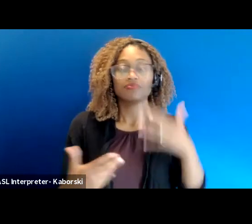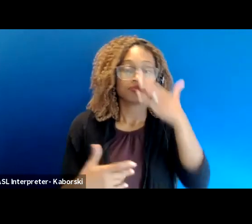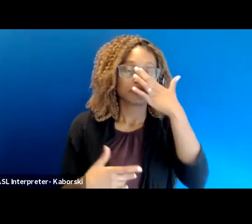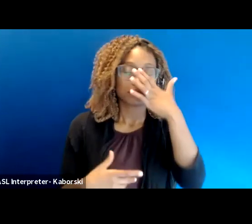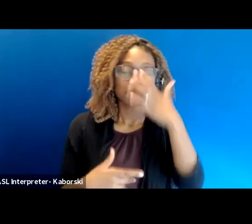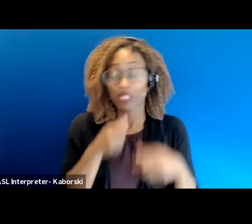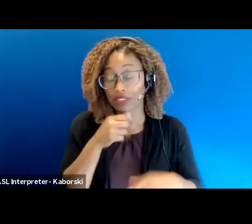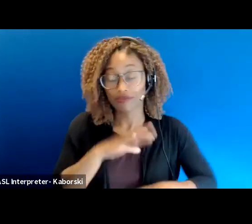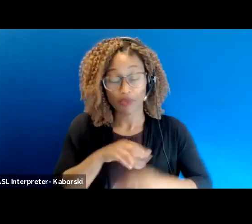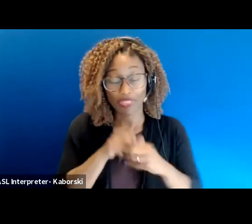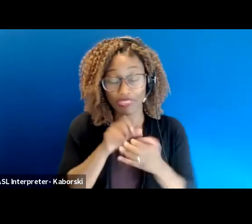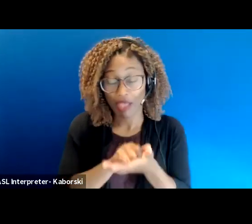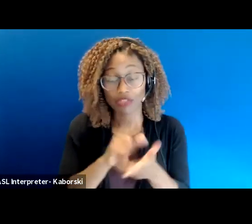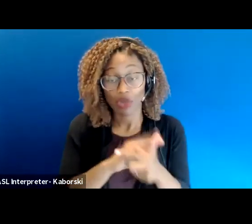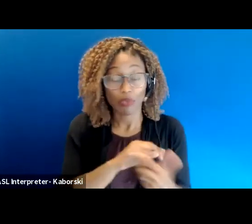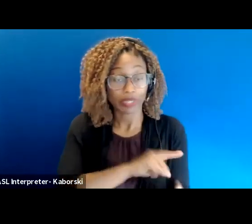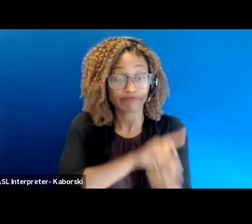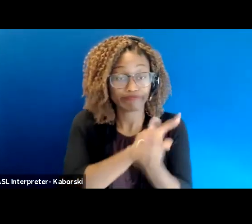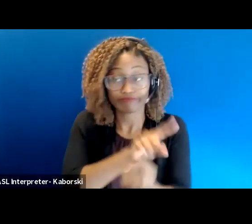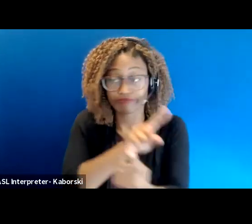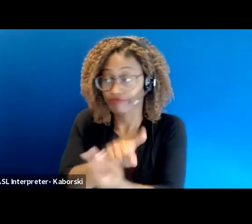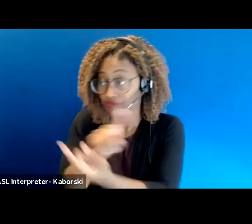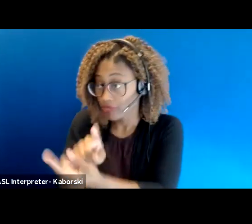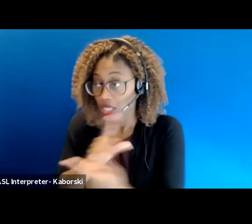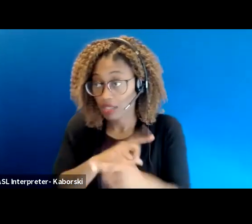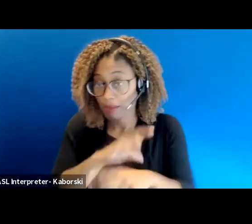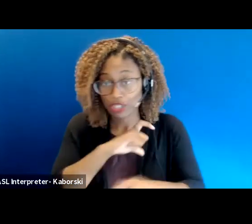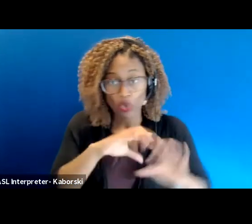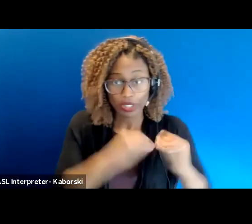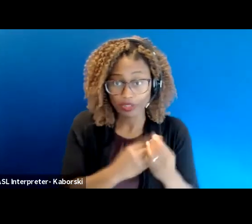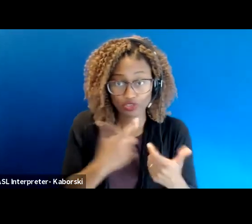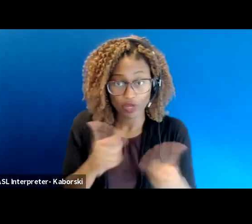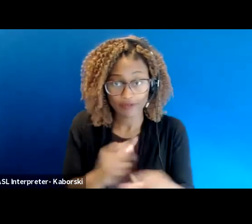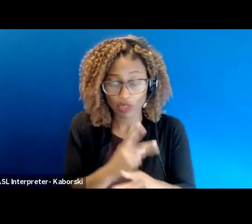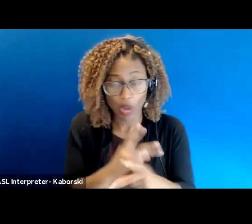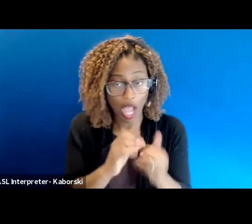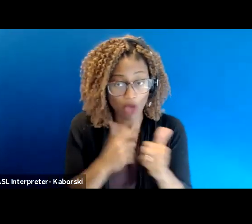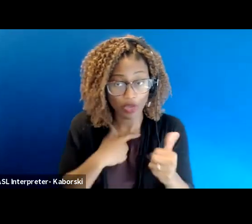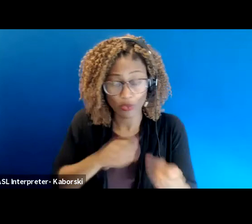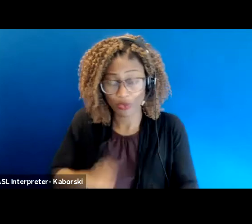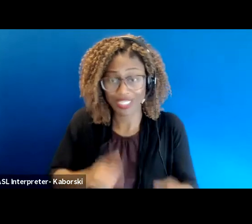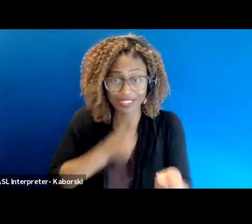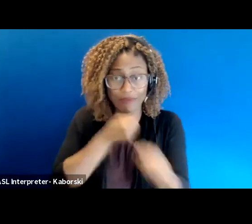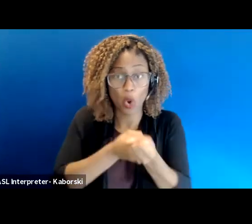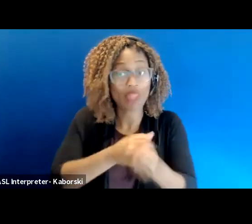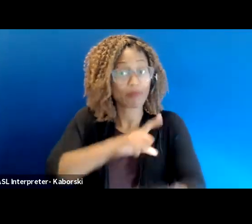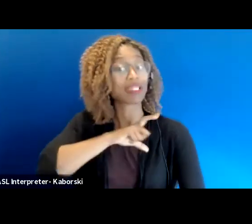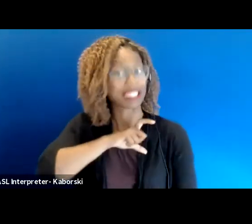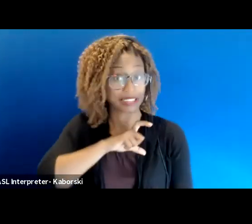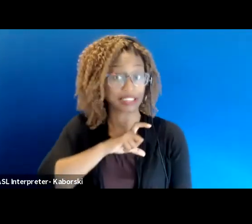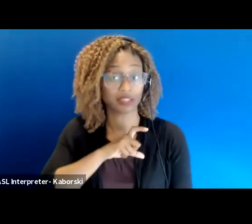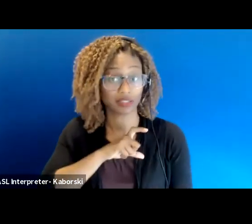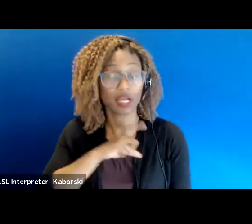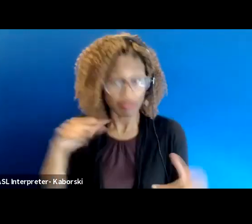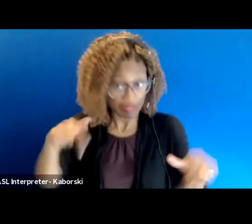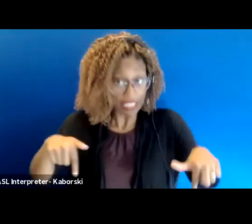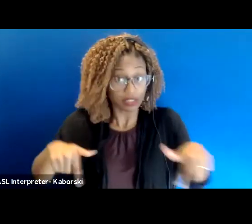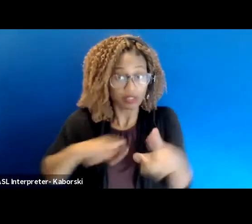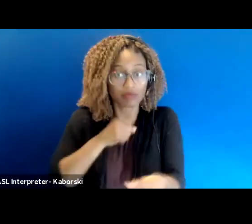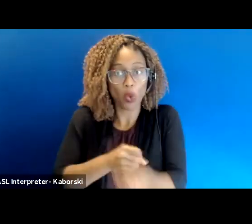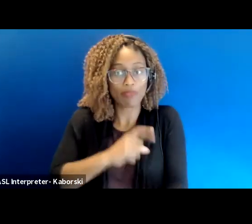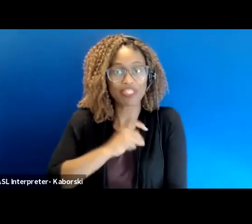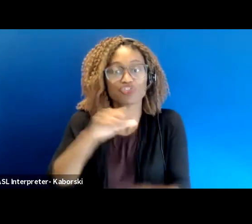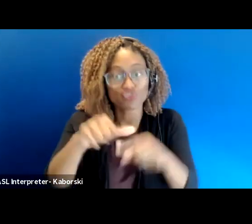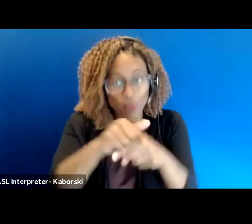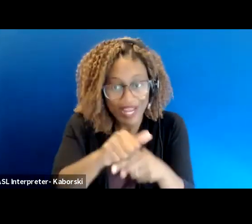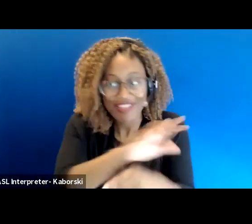police organizations to try to figure out how could we support the police in training